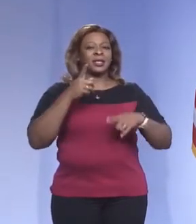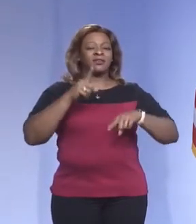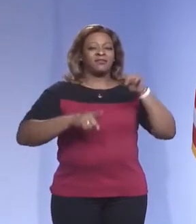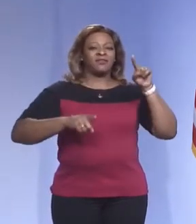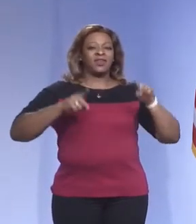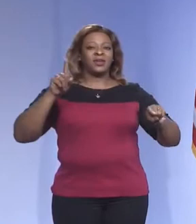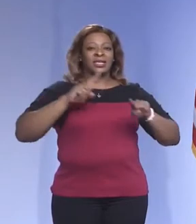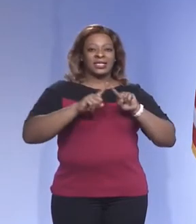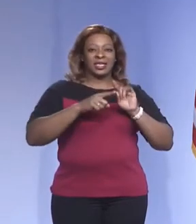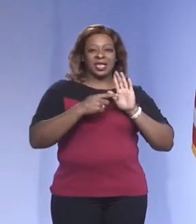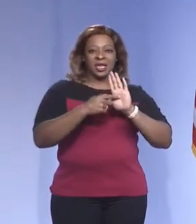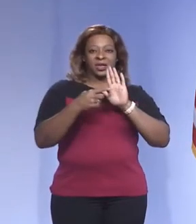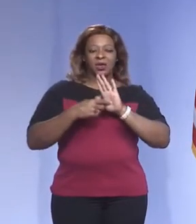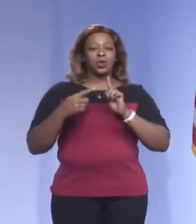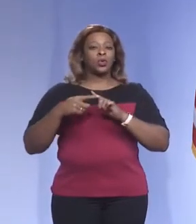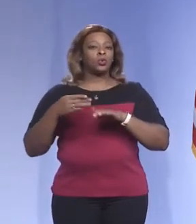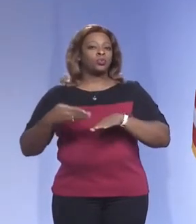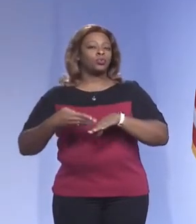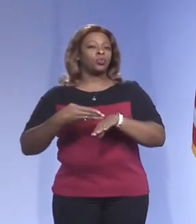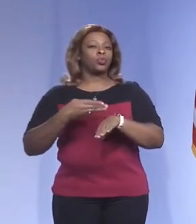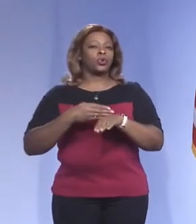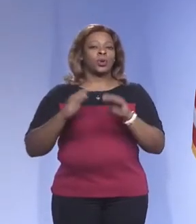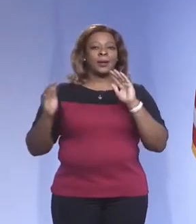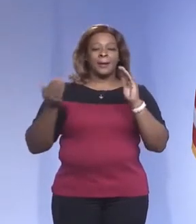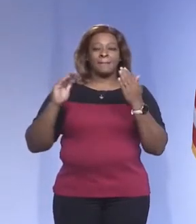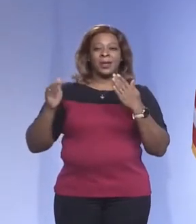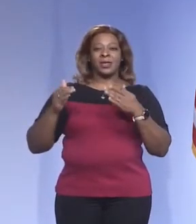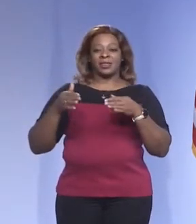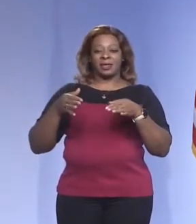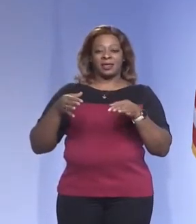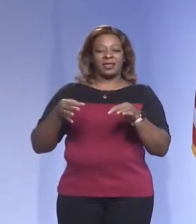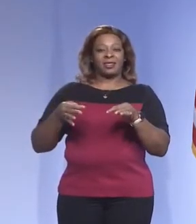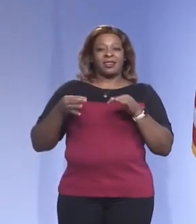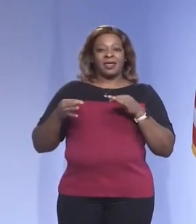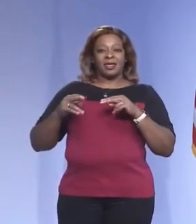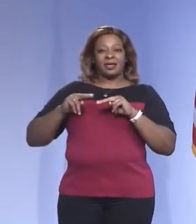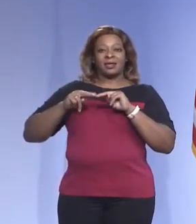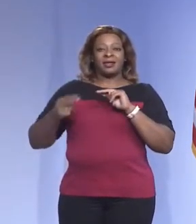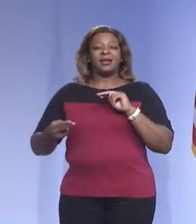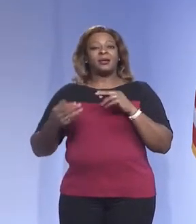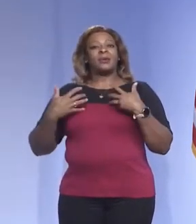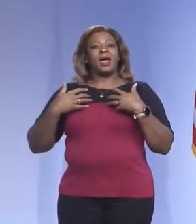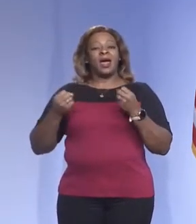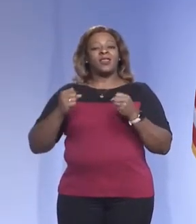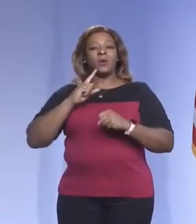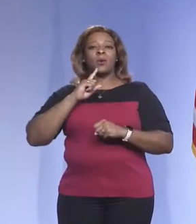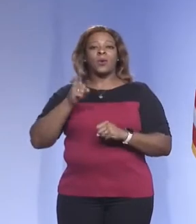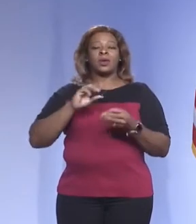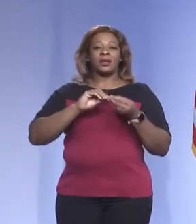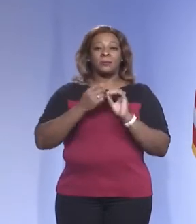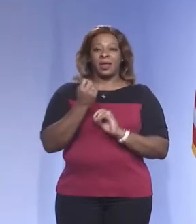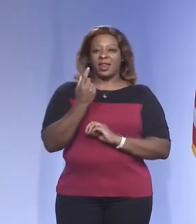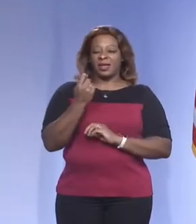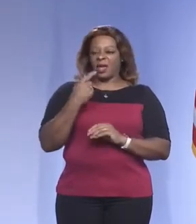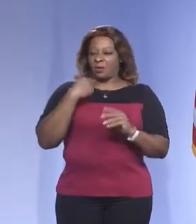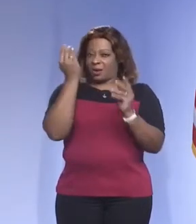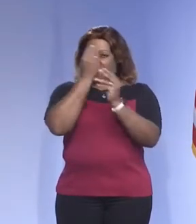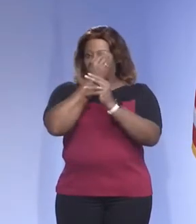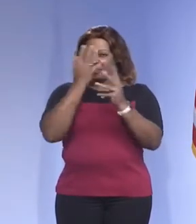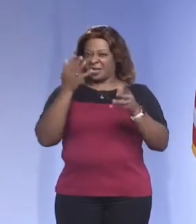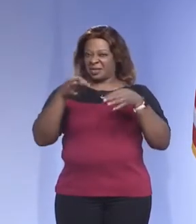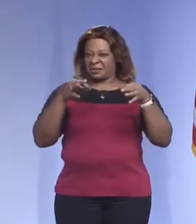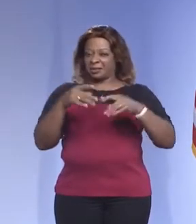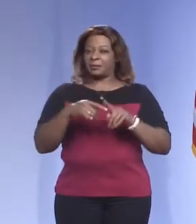indicators for improvement versus setbacks that were laid out in Health Directive number 11. And I want to give you a brief update on